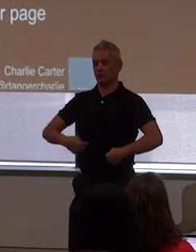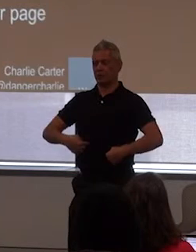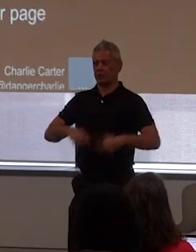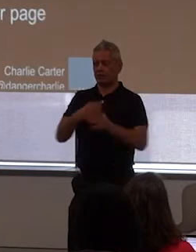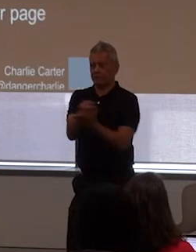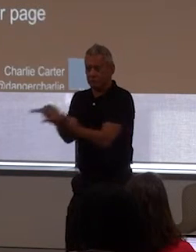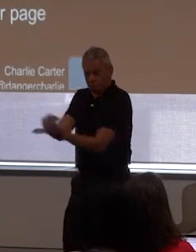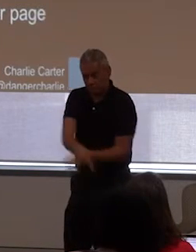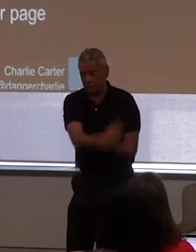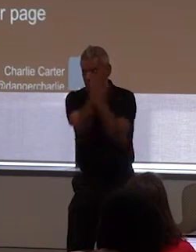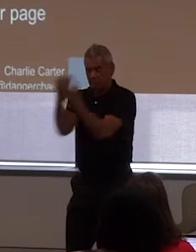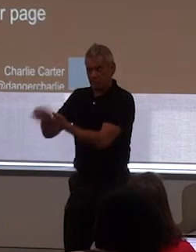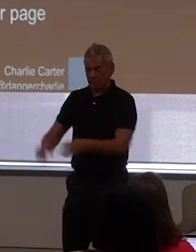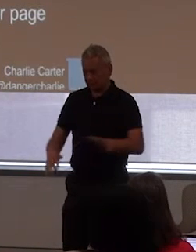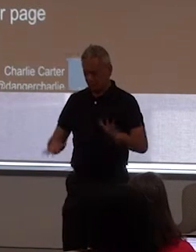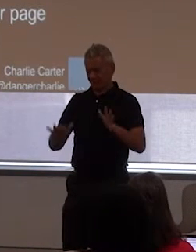way.